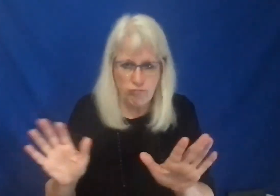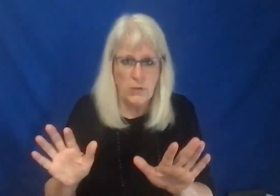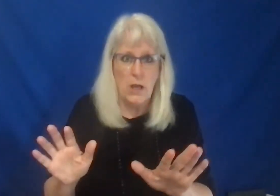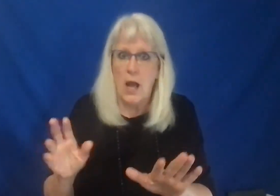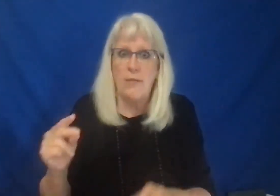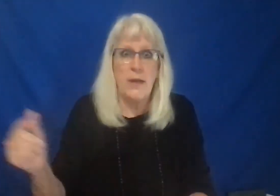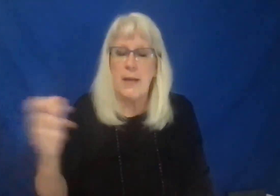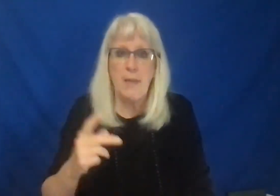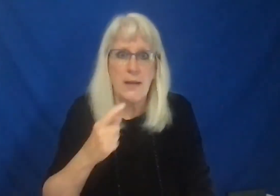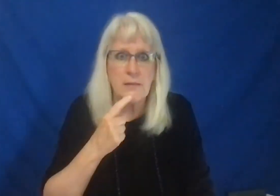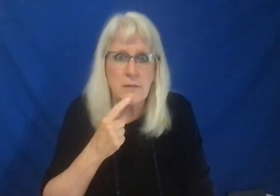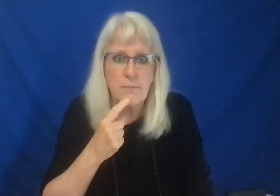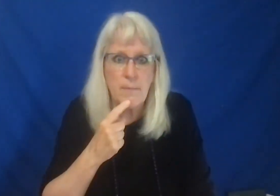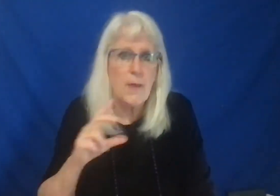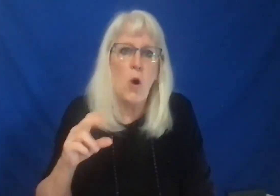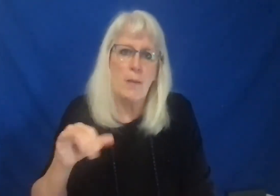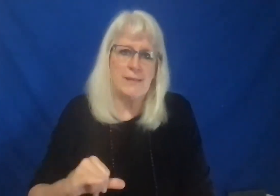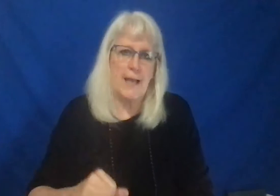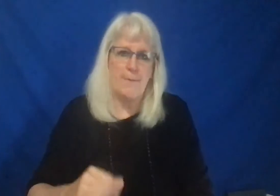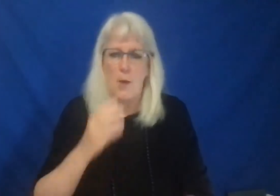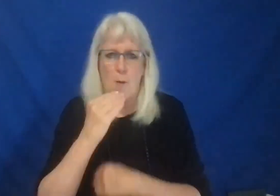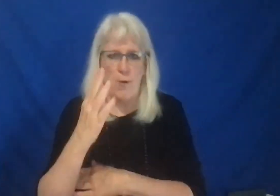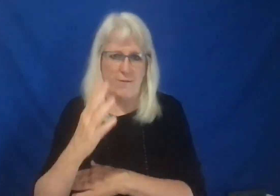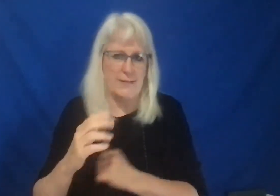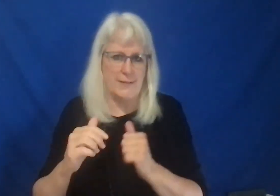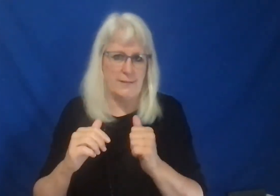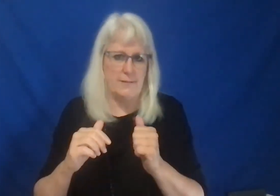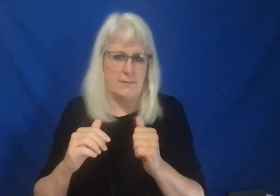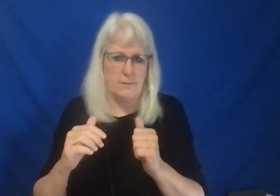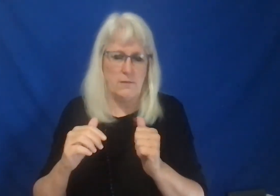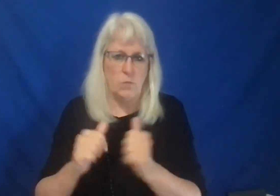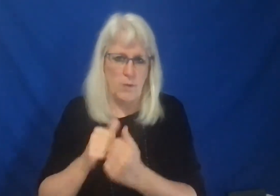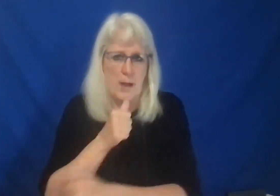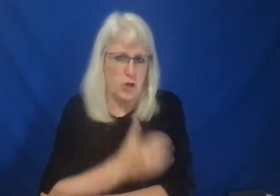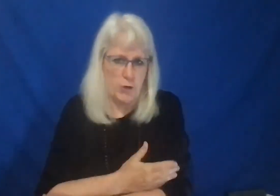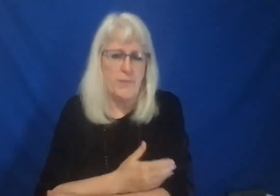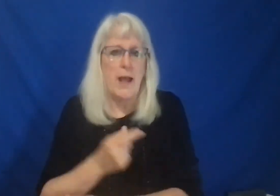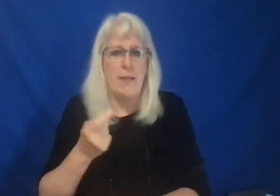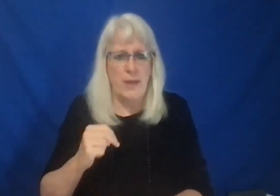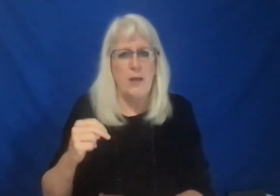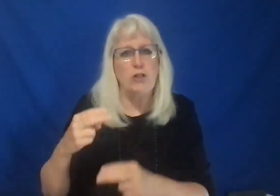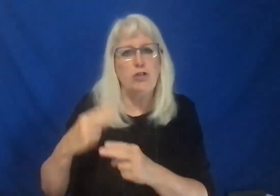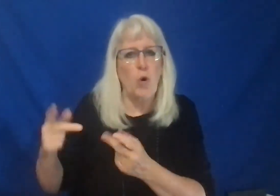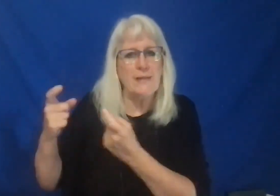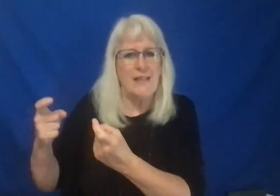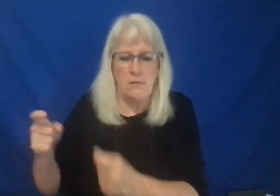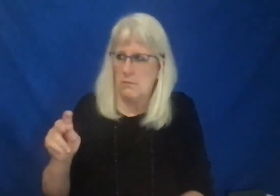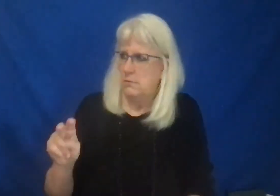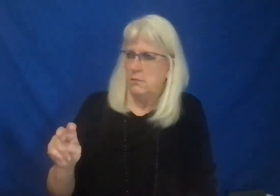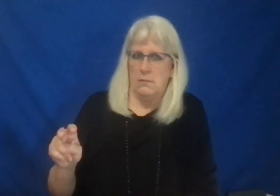to me and he said, no, I'm going to stay and have breakfast with my daughter and then go on a shorter ski tour. And I'm like, what is that about? And